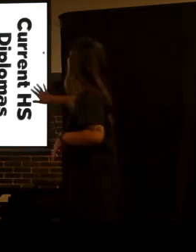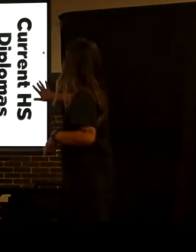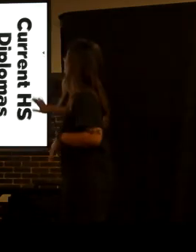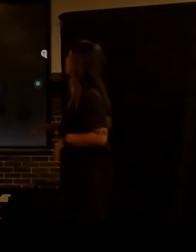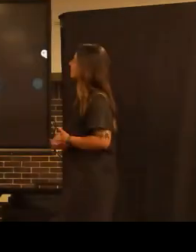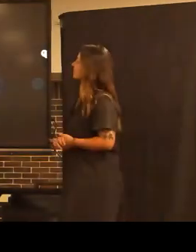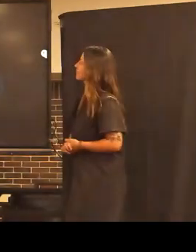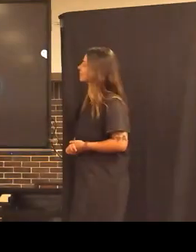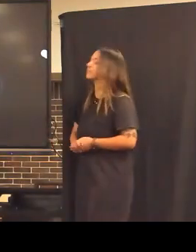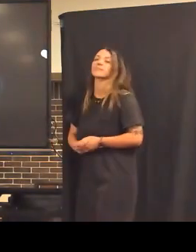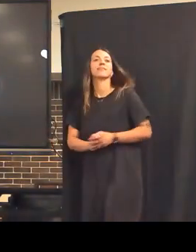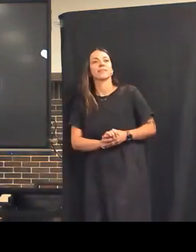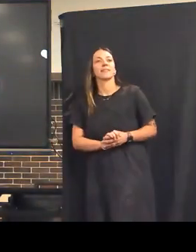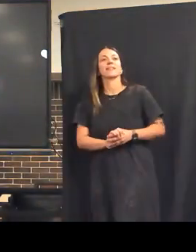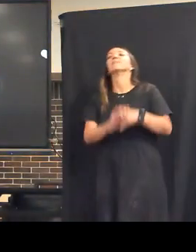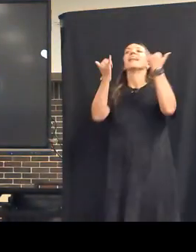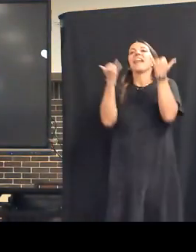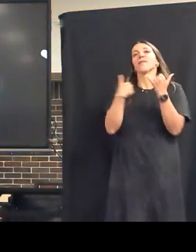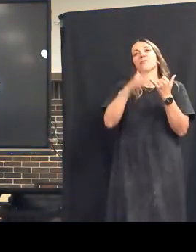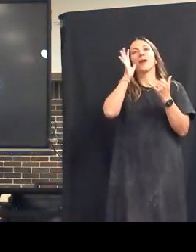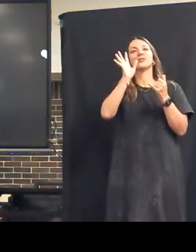Thank you, Mimi.